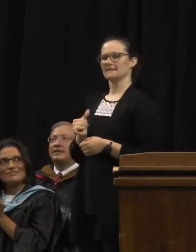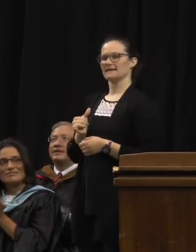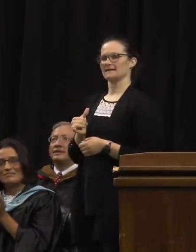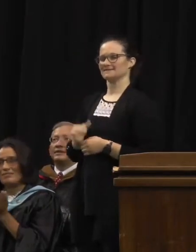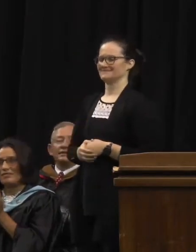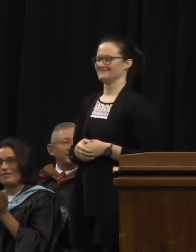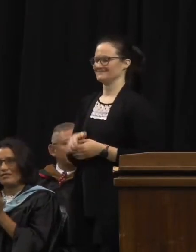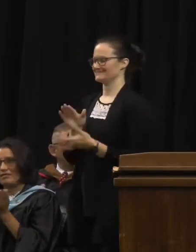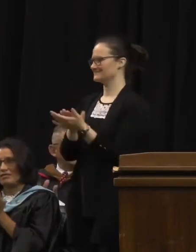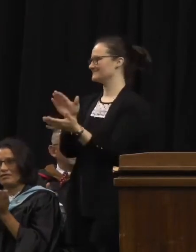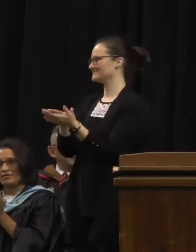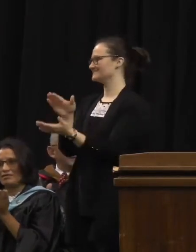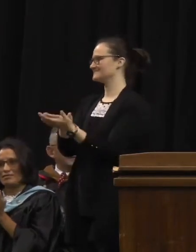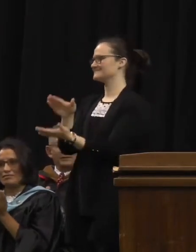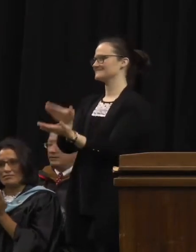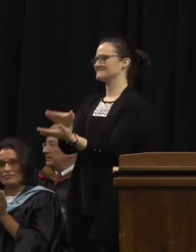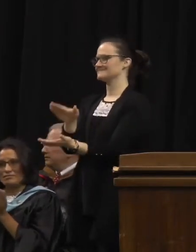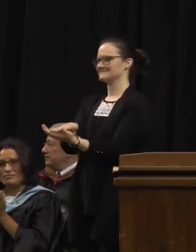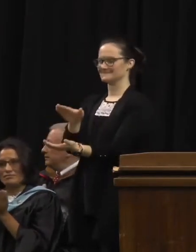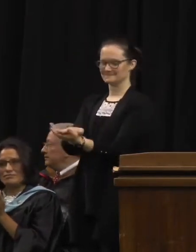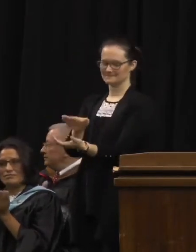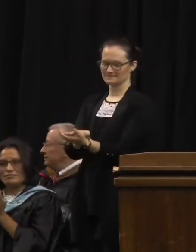Newberry.